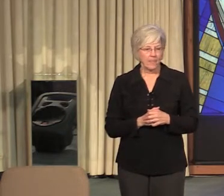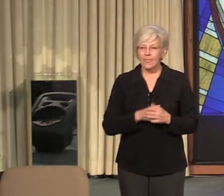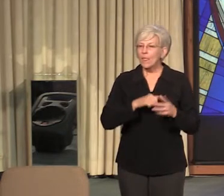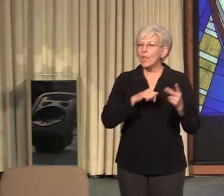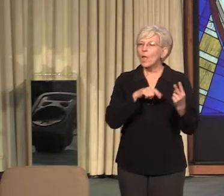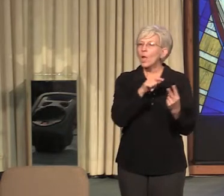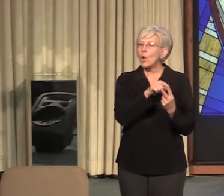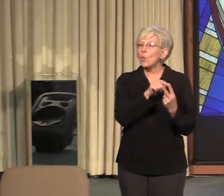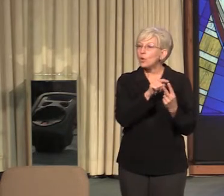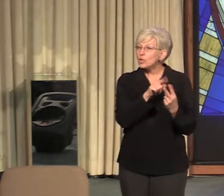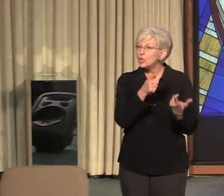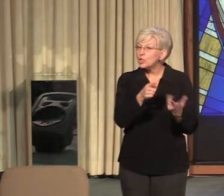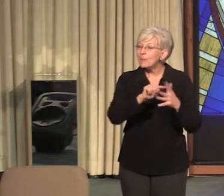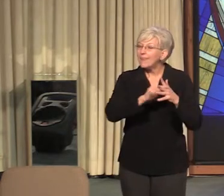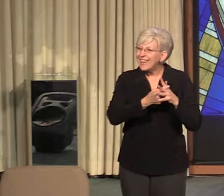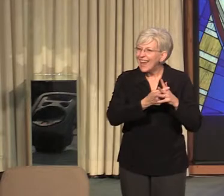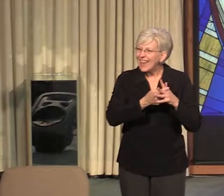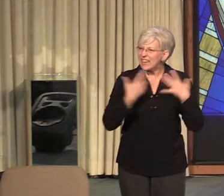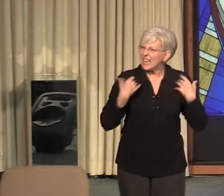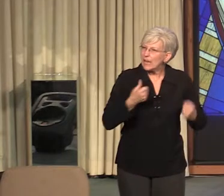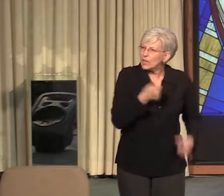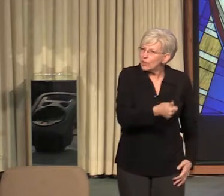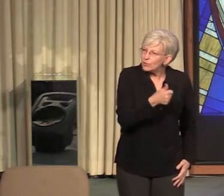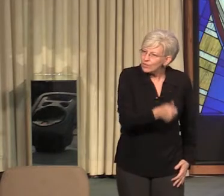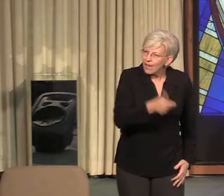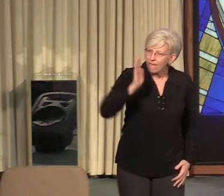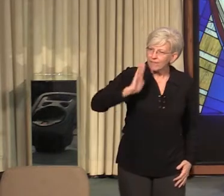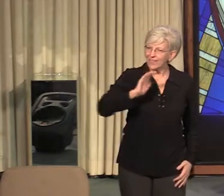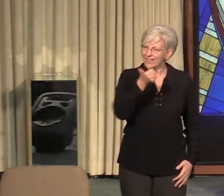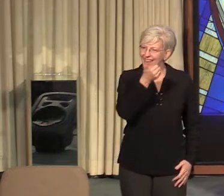Myrtle began healing herself in 1886,